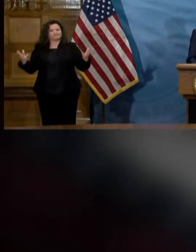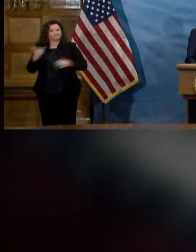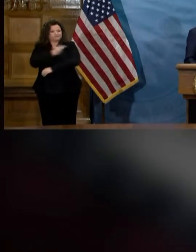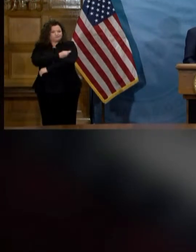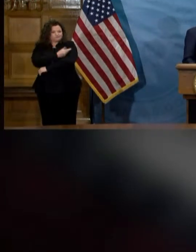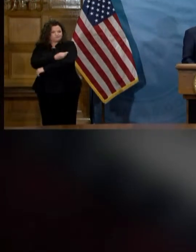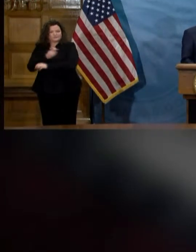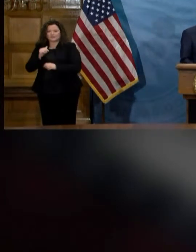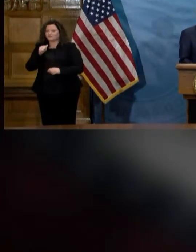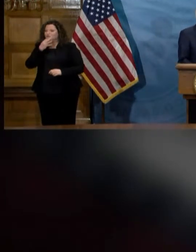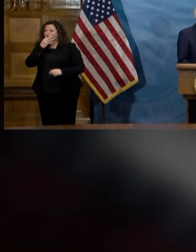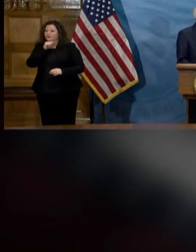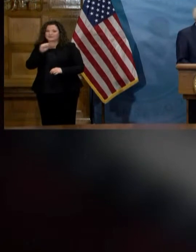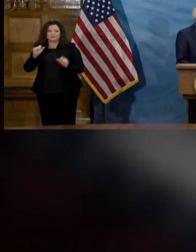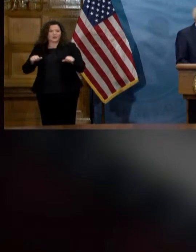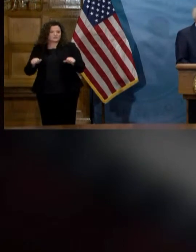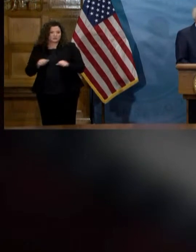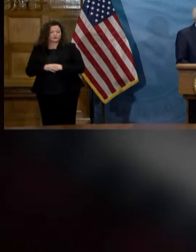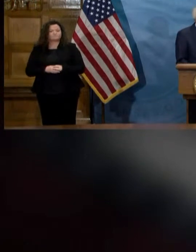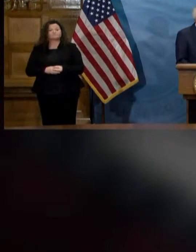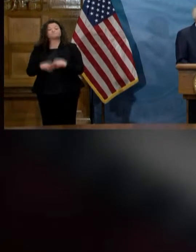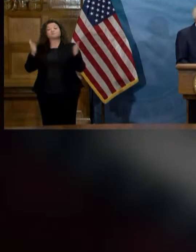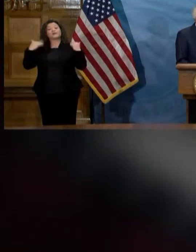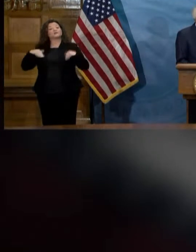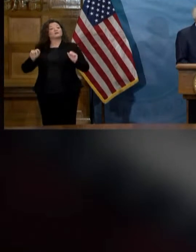as possible. If you go to the next slide,